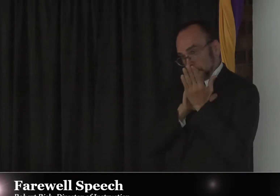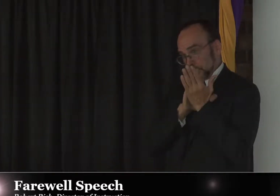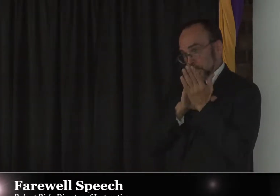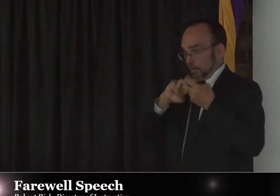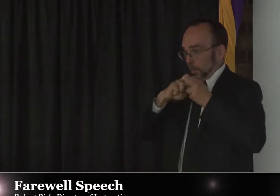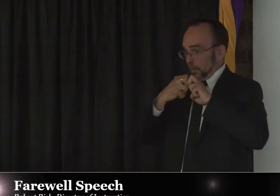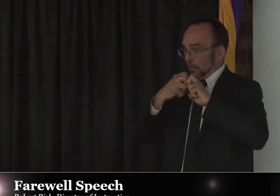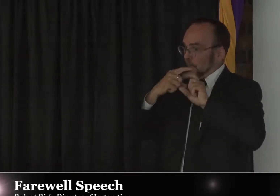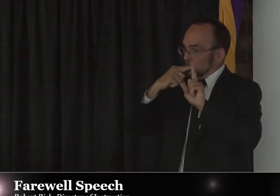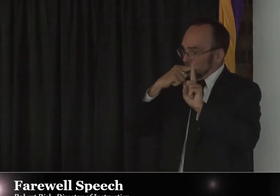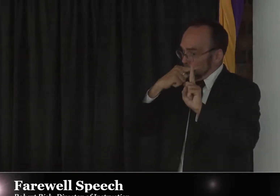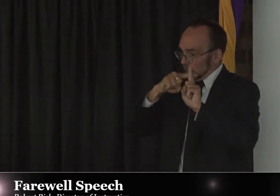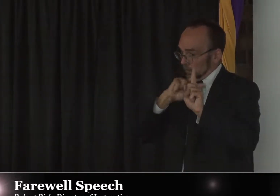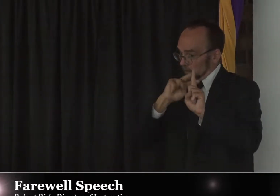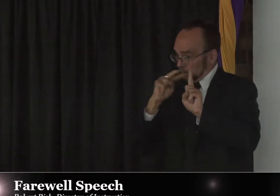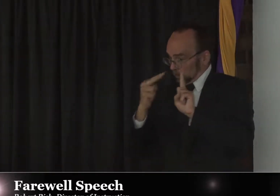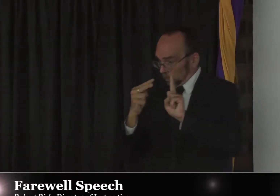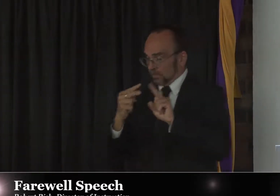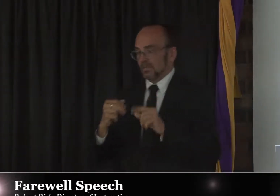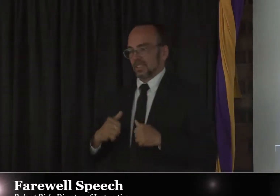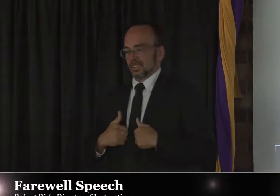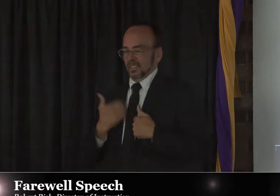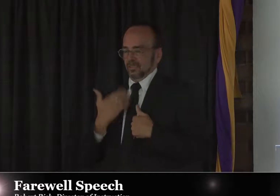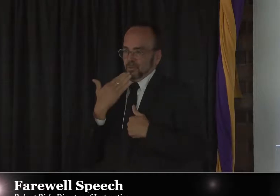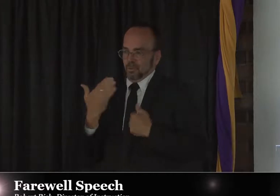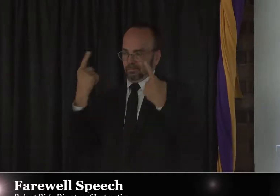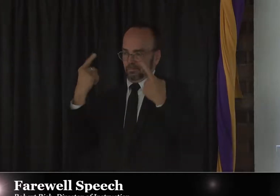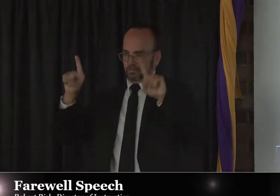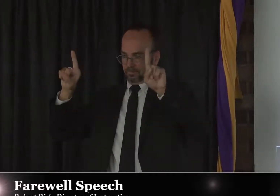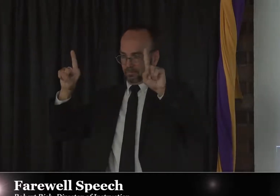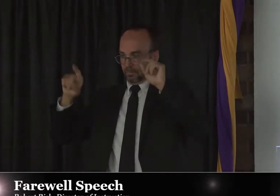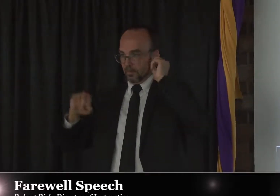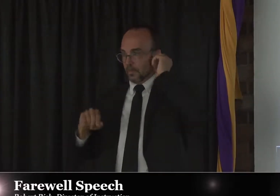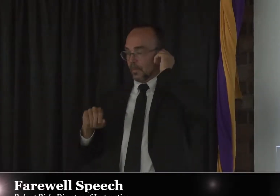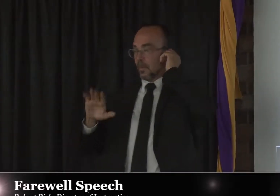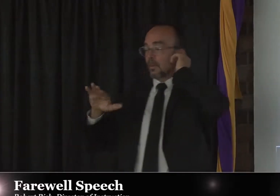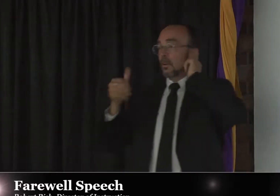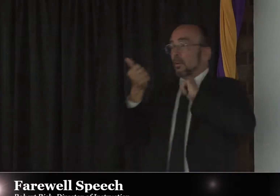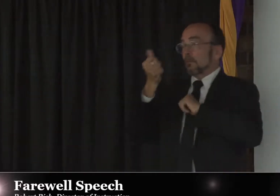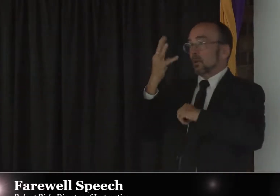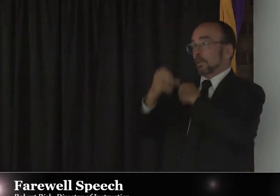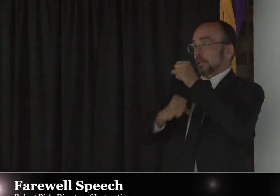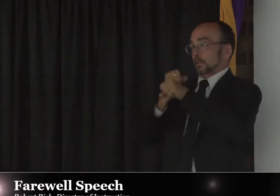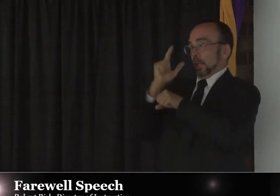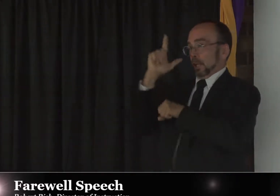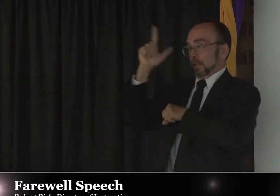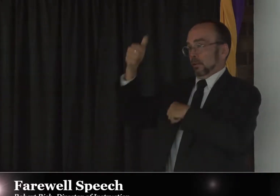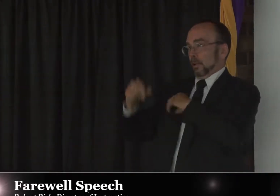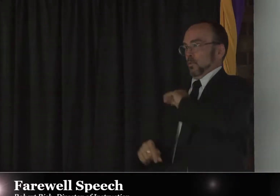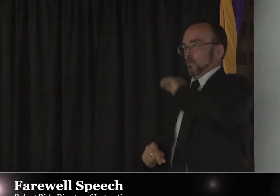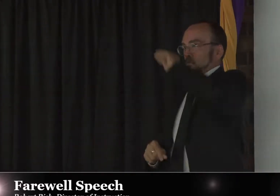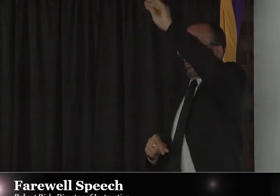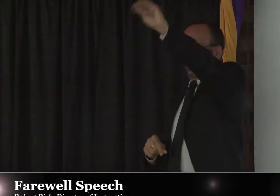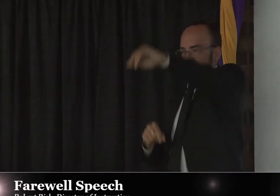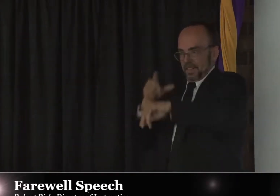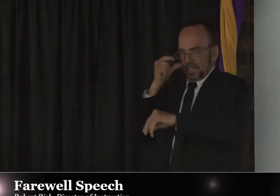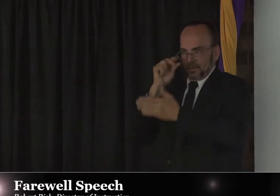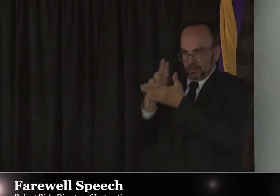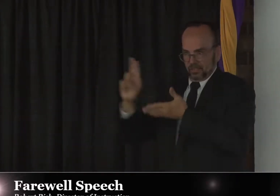to face the problem? Can you get a positive perspective? Then life is good. A few years later,